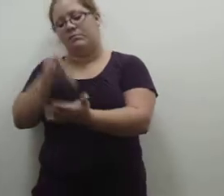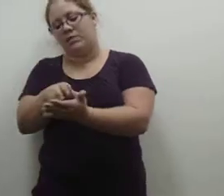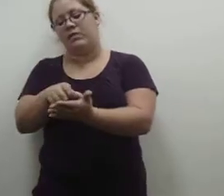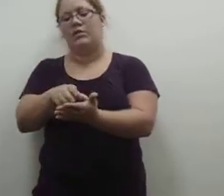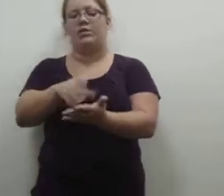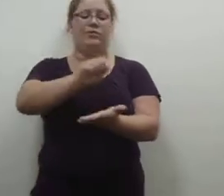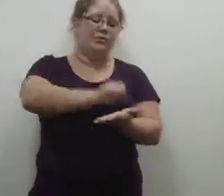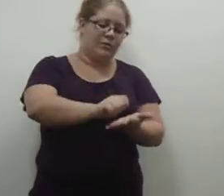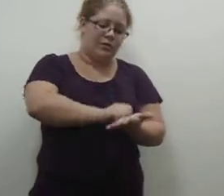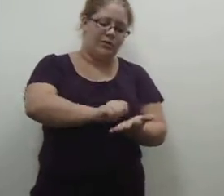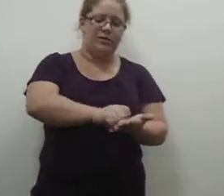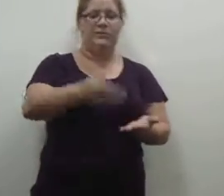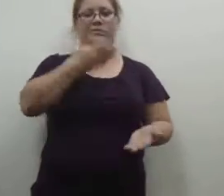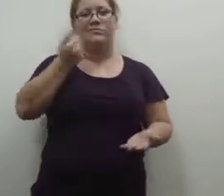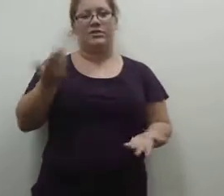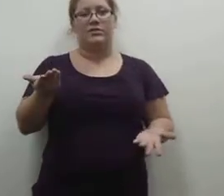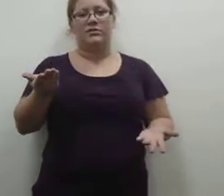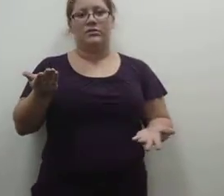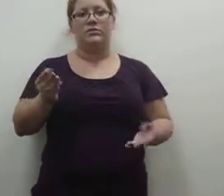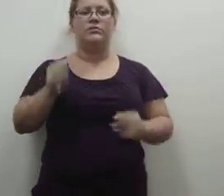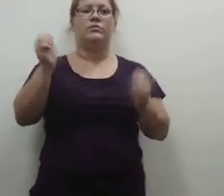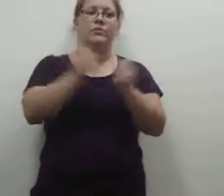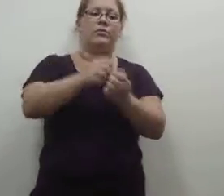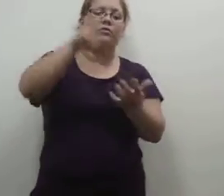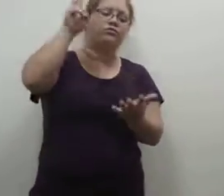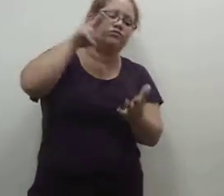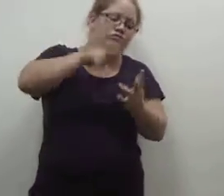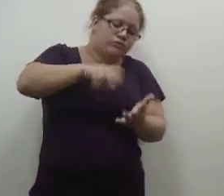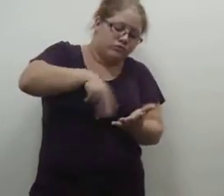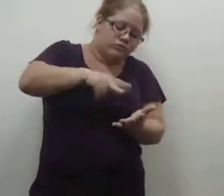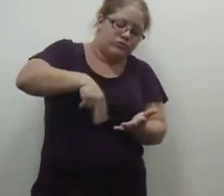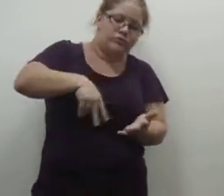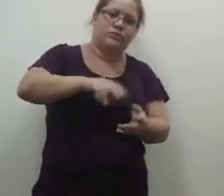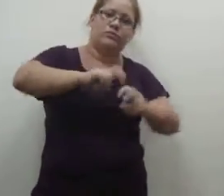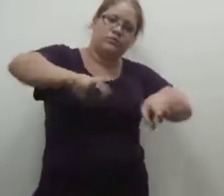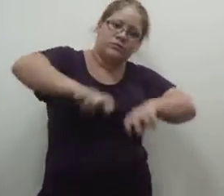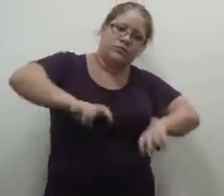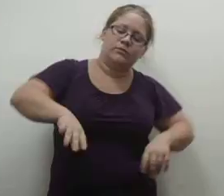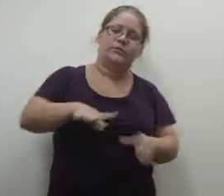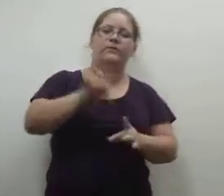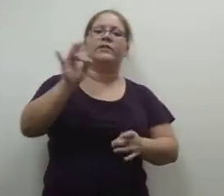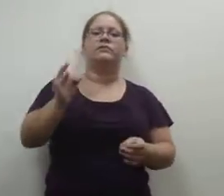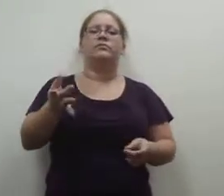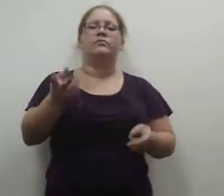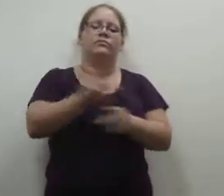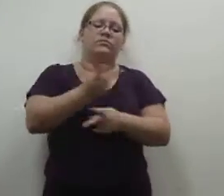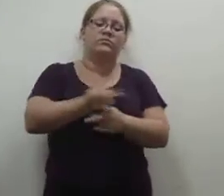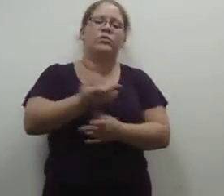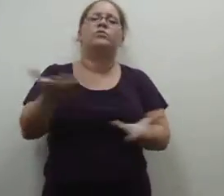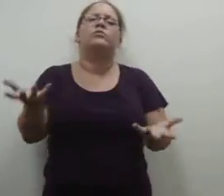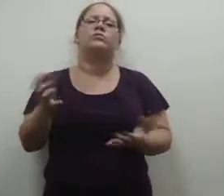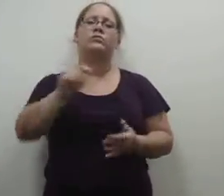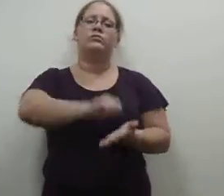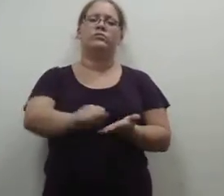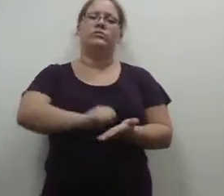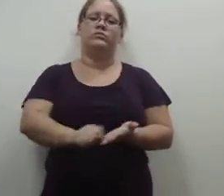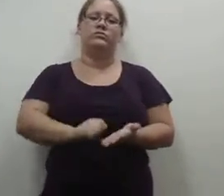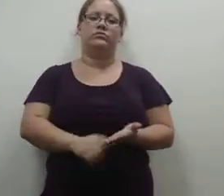research project. So they look at these titles and main ideas, and then they go off and start their own